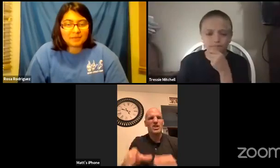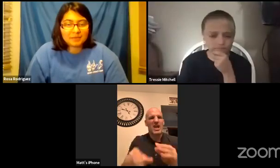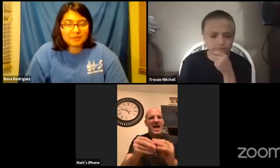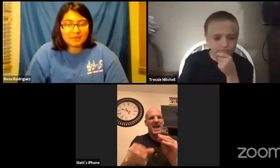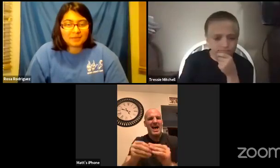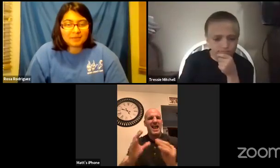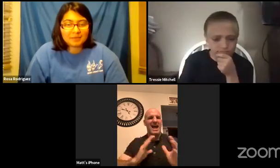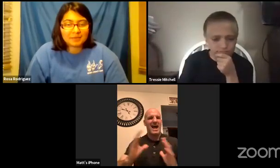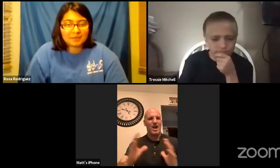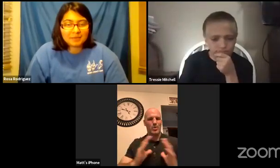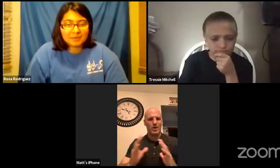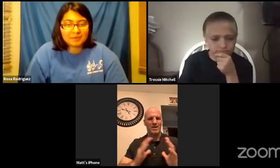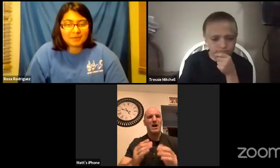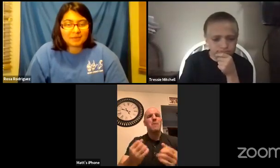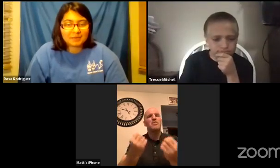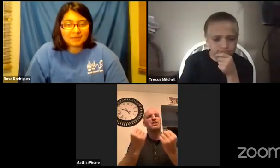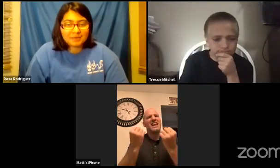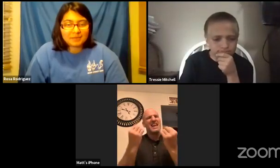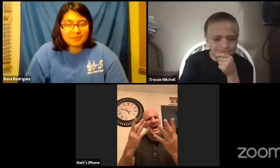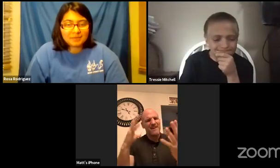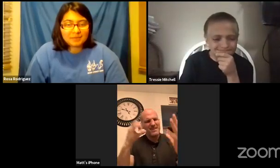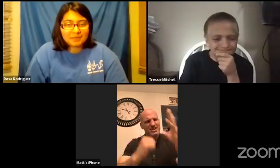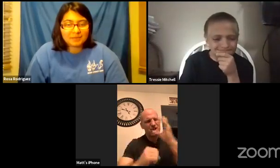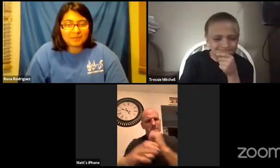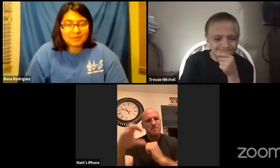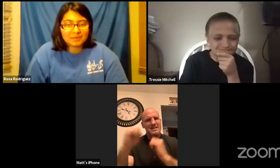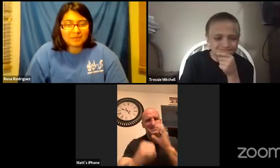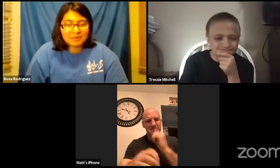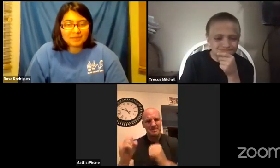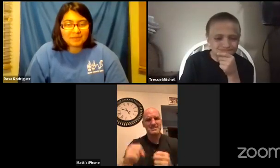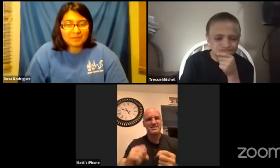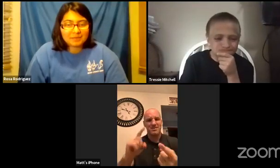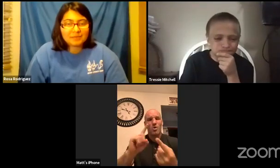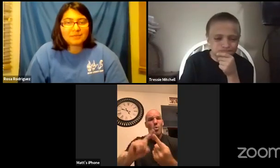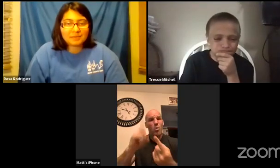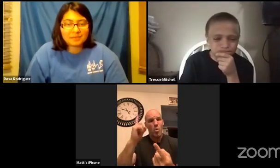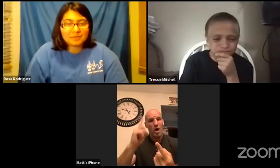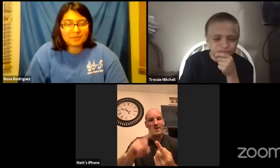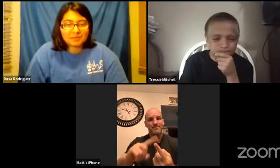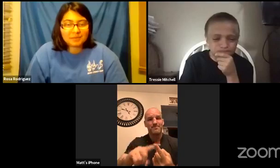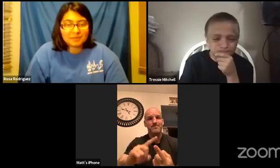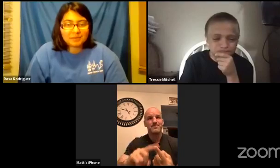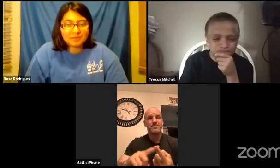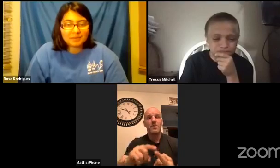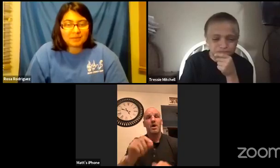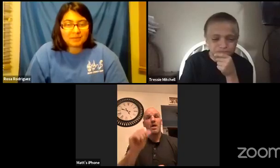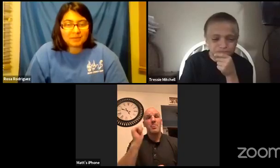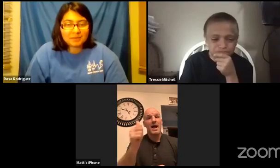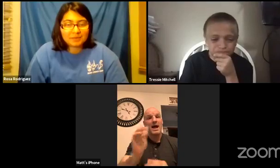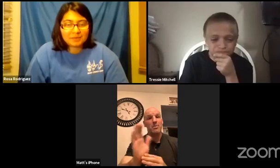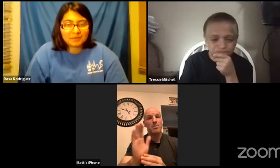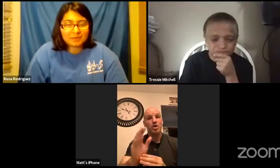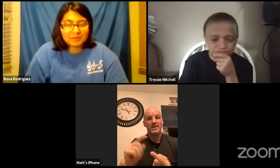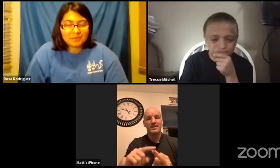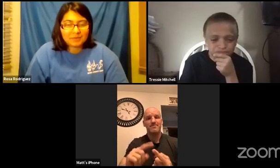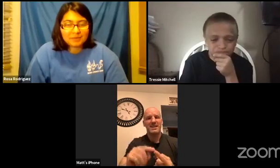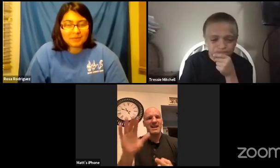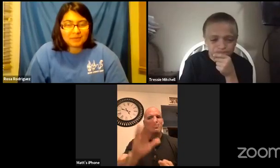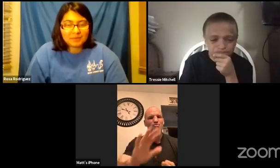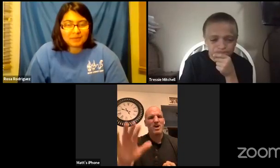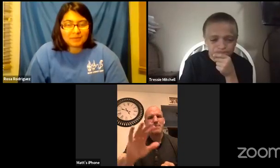of uh, script reviews, script changes, and when you're looking at an